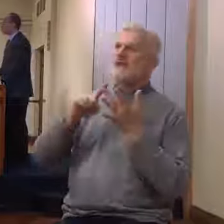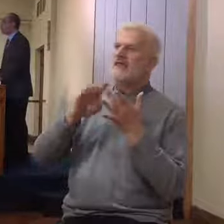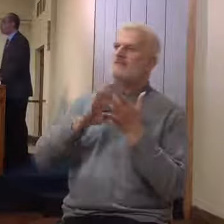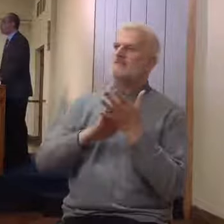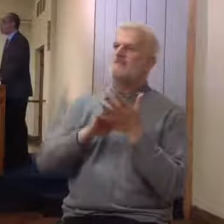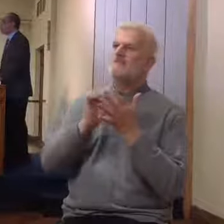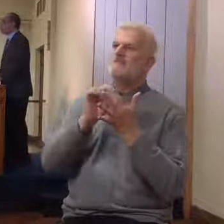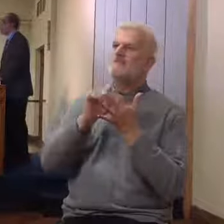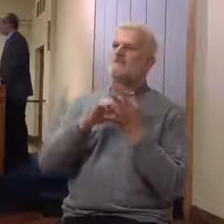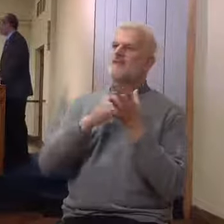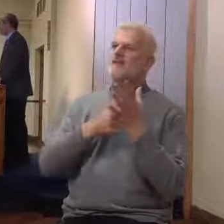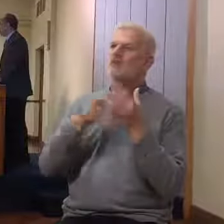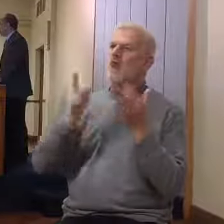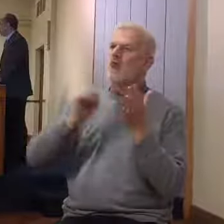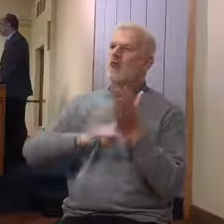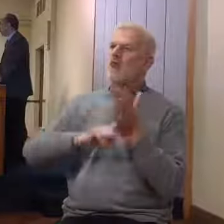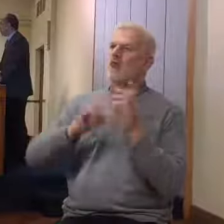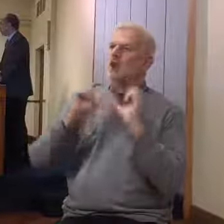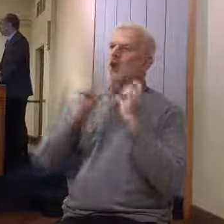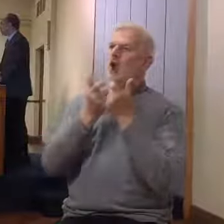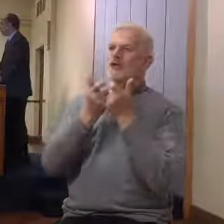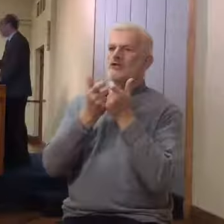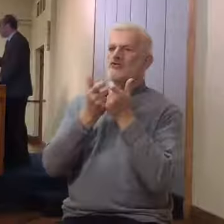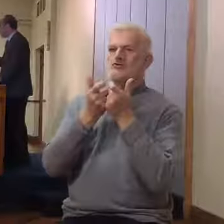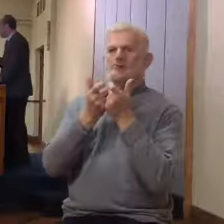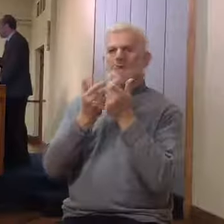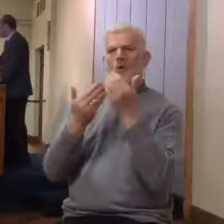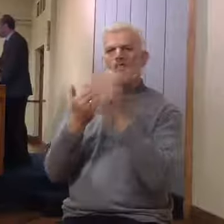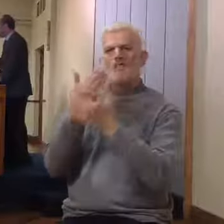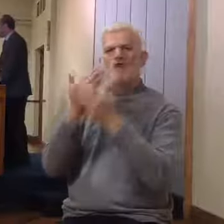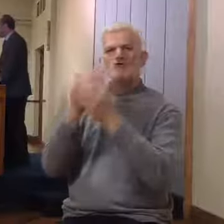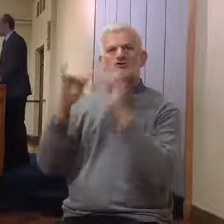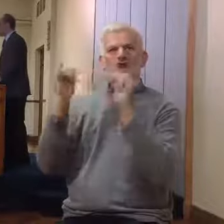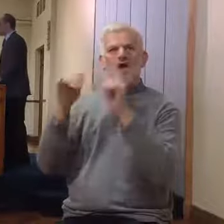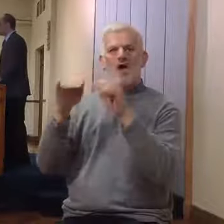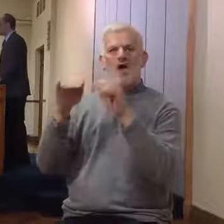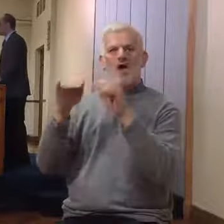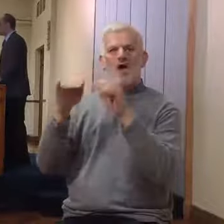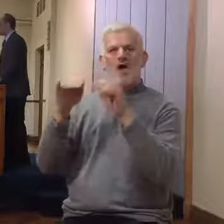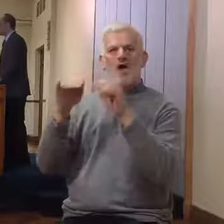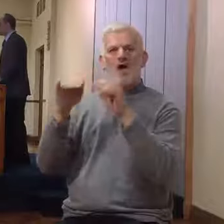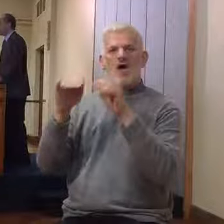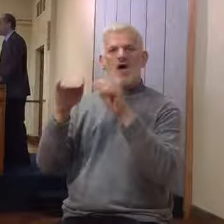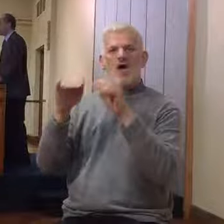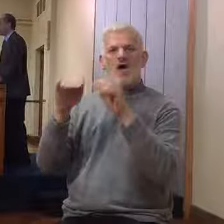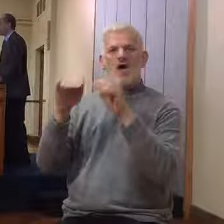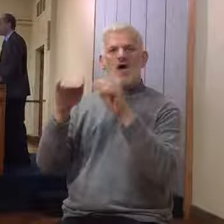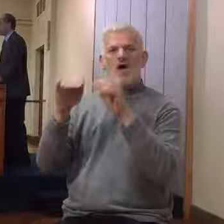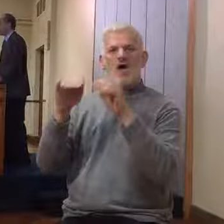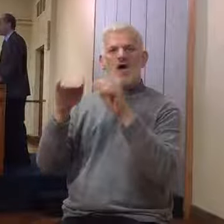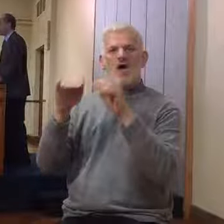met people. When we invite them with a trap, we try to engage conversation.